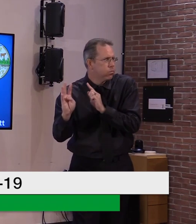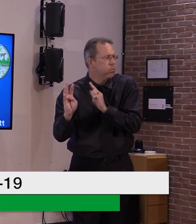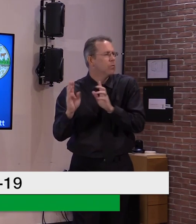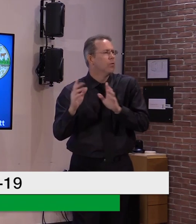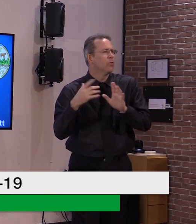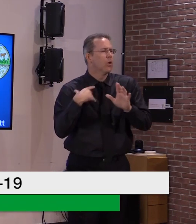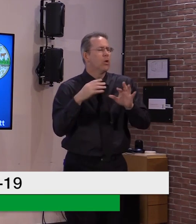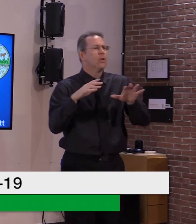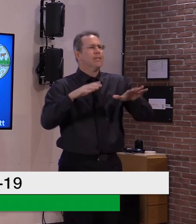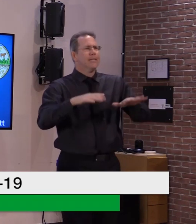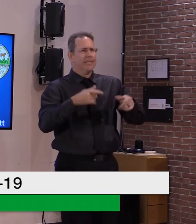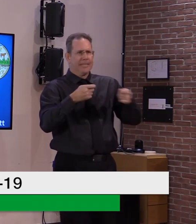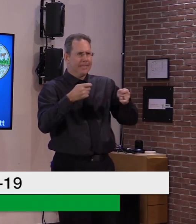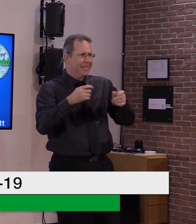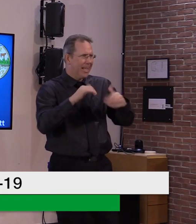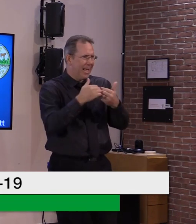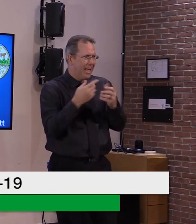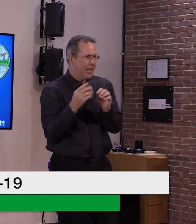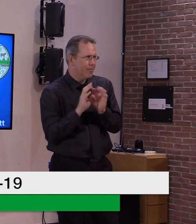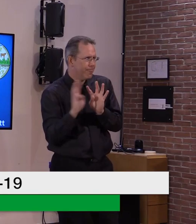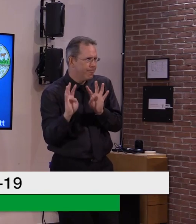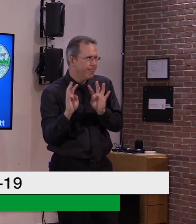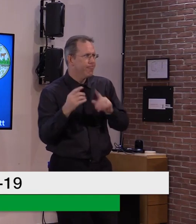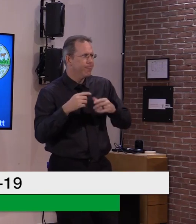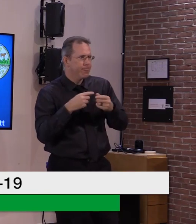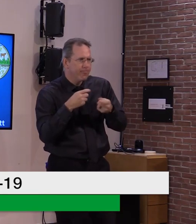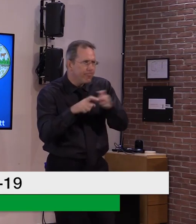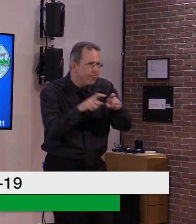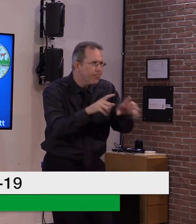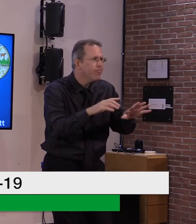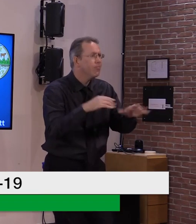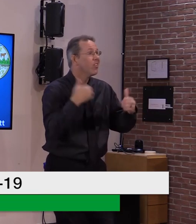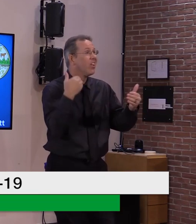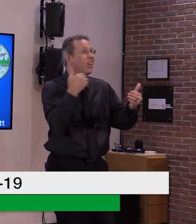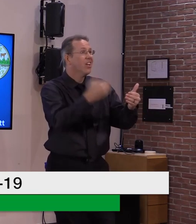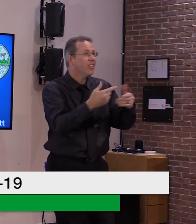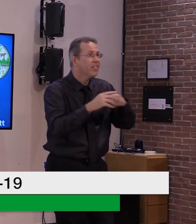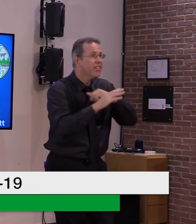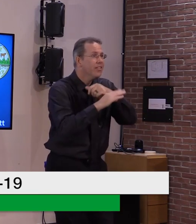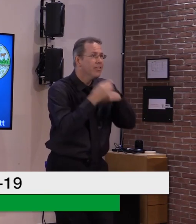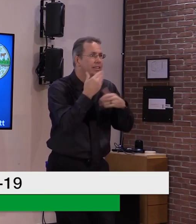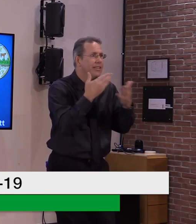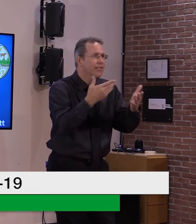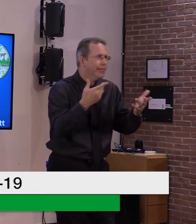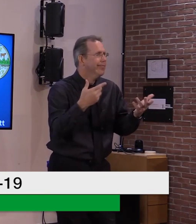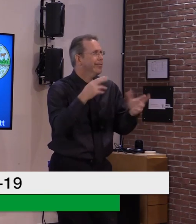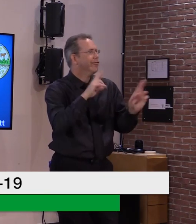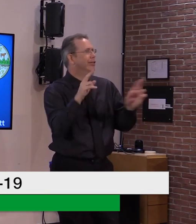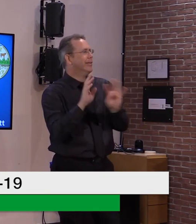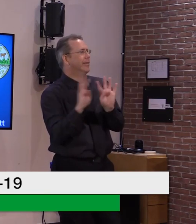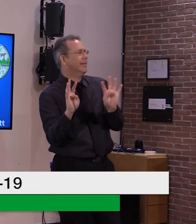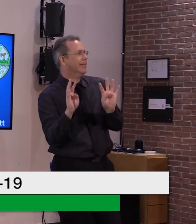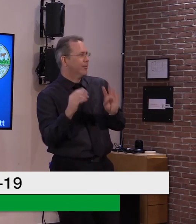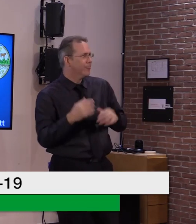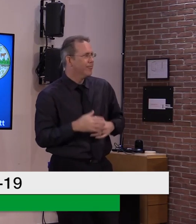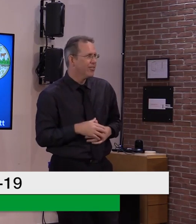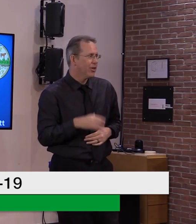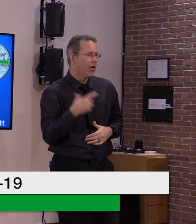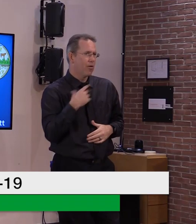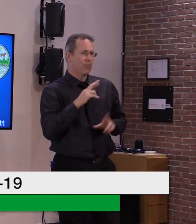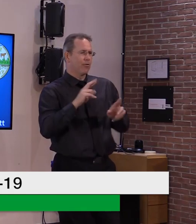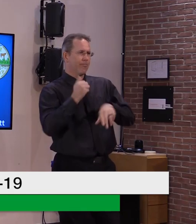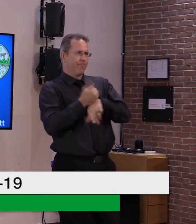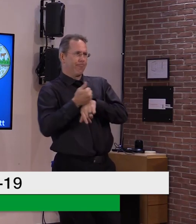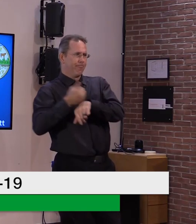any means and we have all of the ftes that the secretary just mentioned but the cdc is really